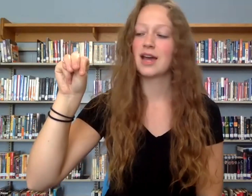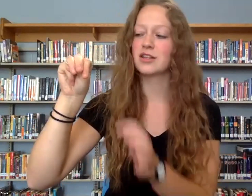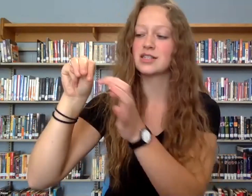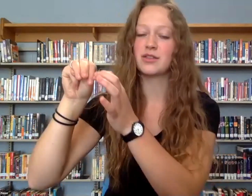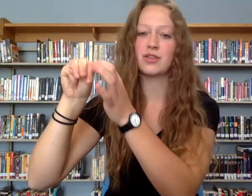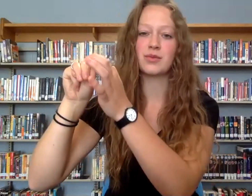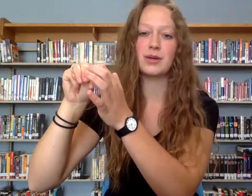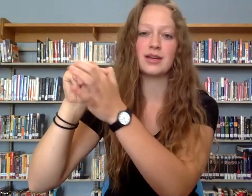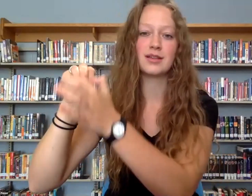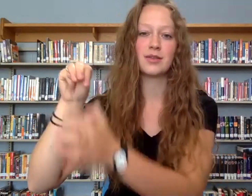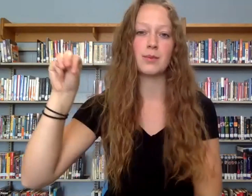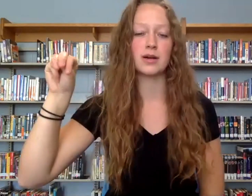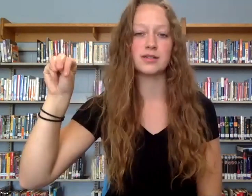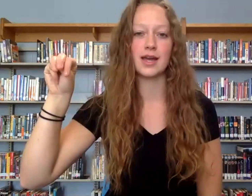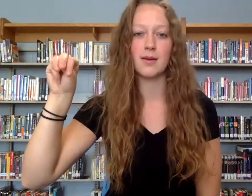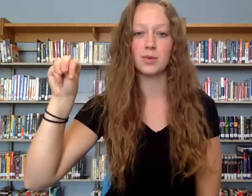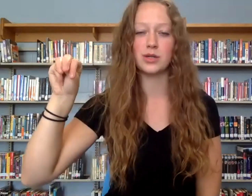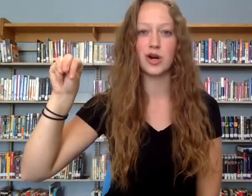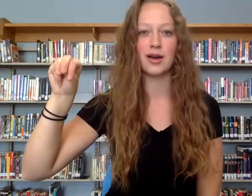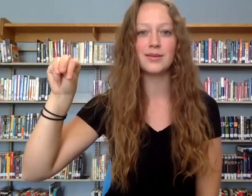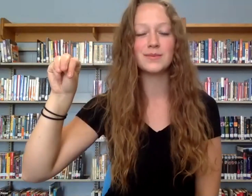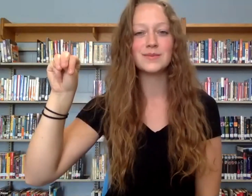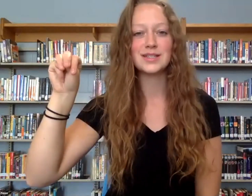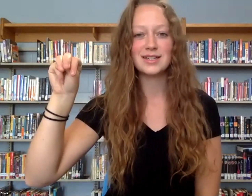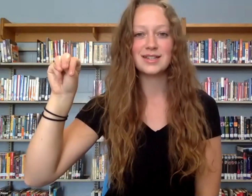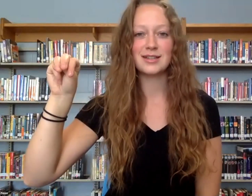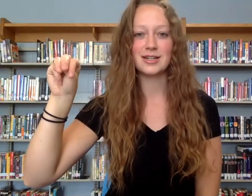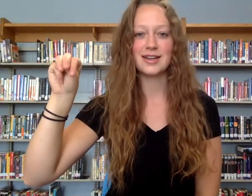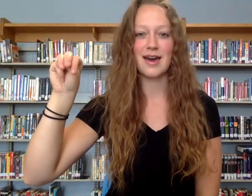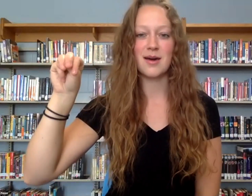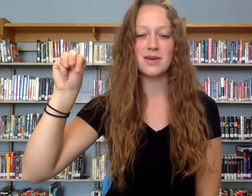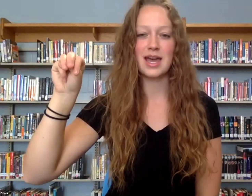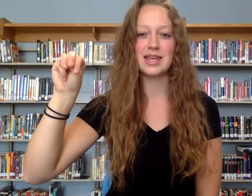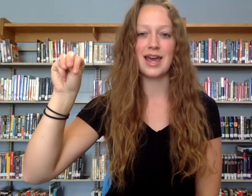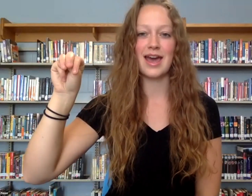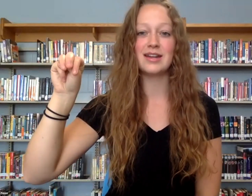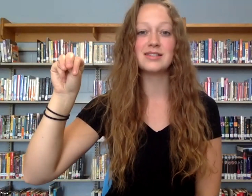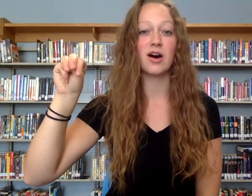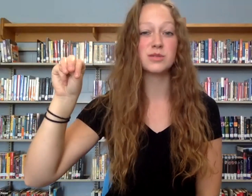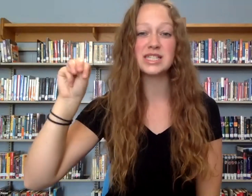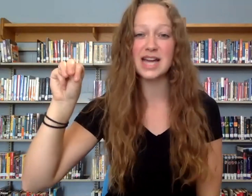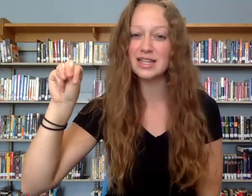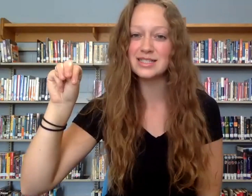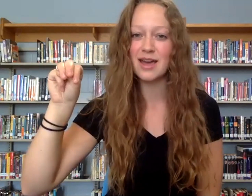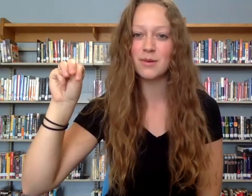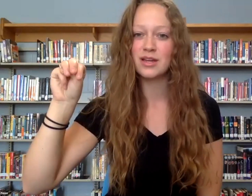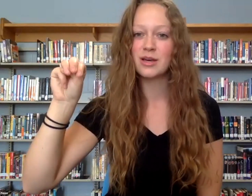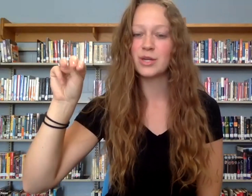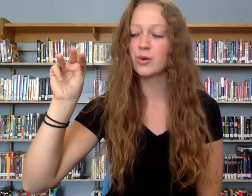Kind of looks like the three parts of an M when you draw it. Good. M, and then N is almost exactly the same, but you only